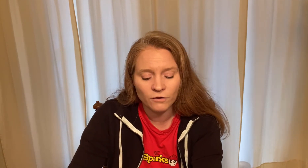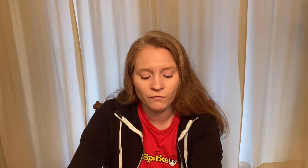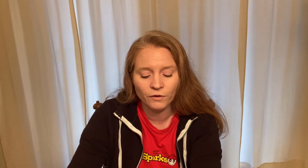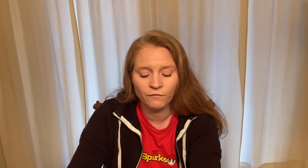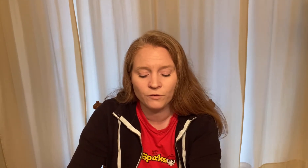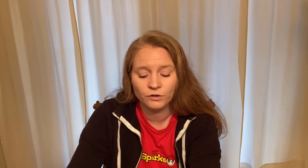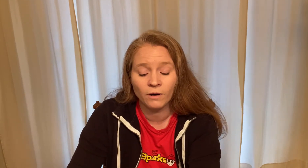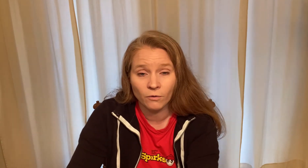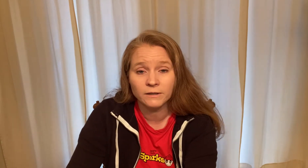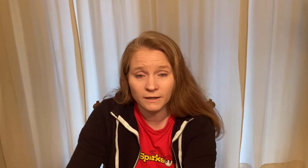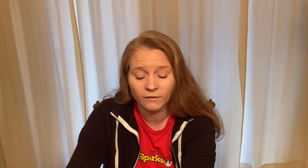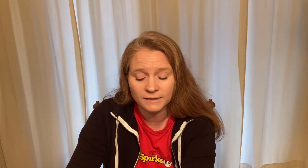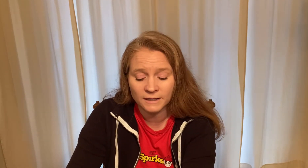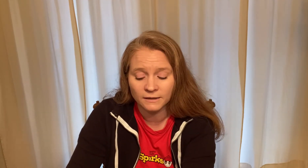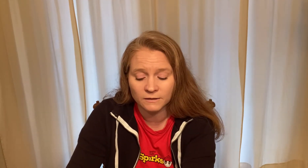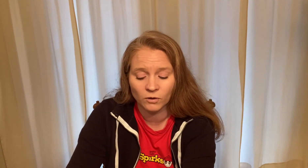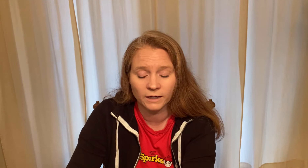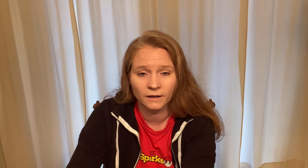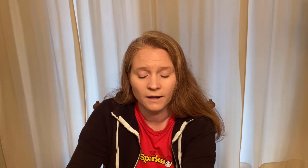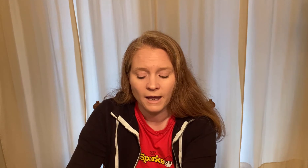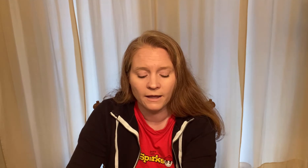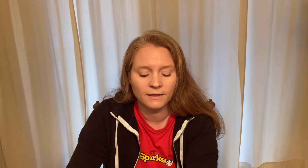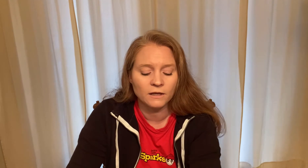the food you are going to give us to eat this morning, and thank you for